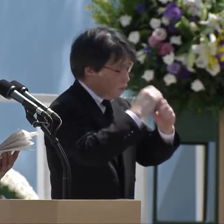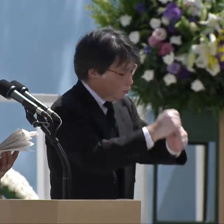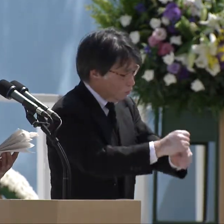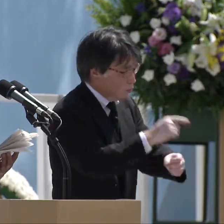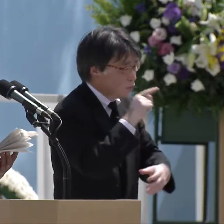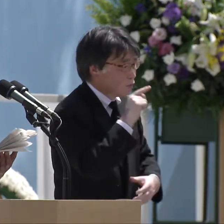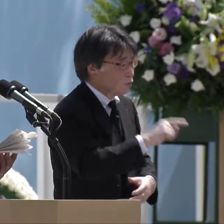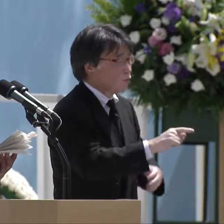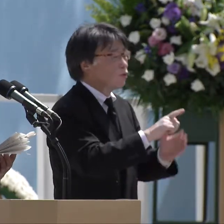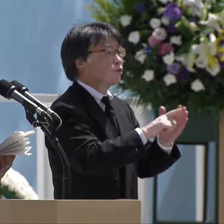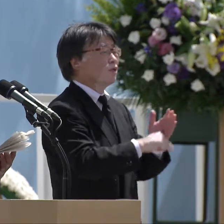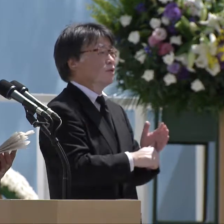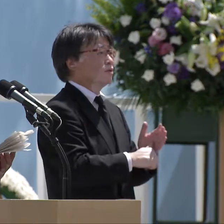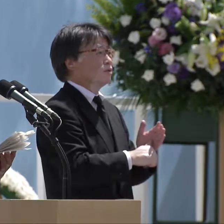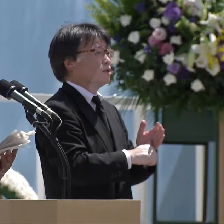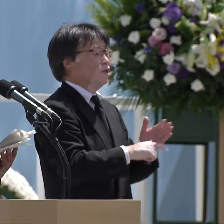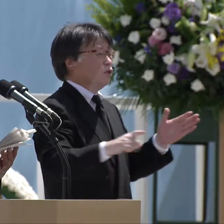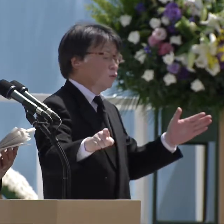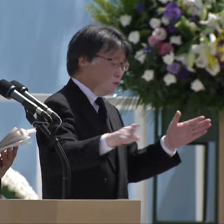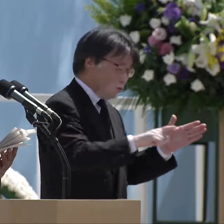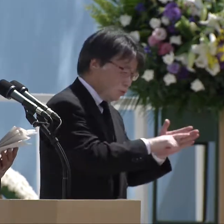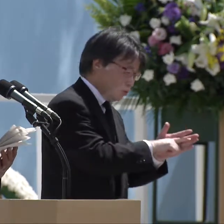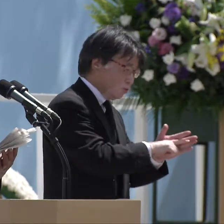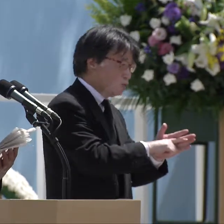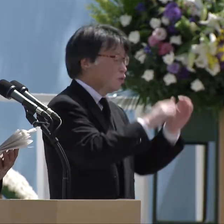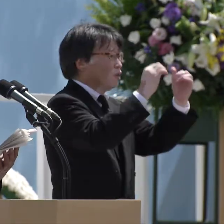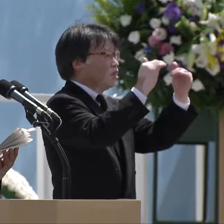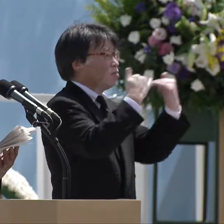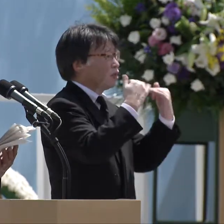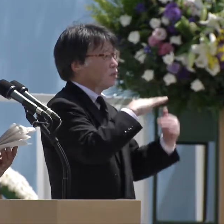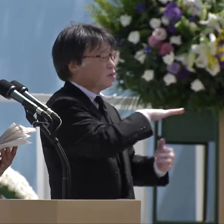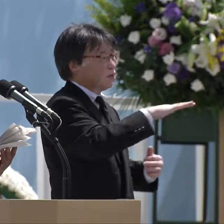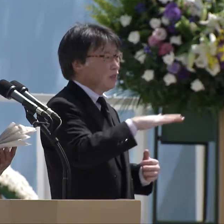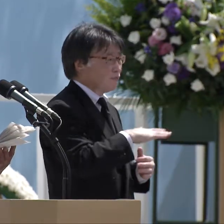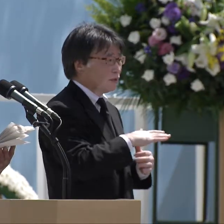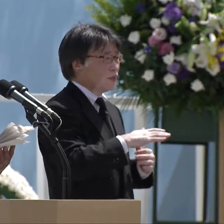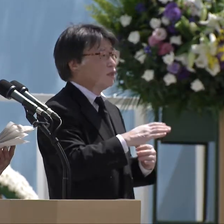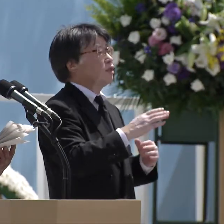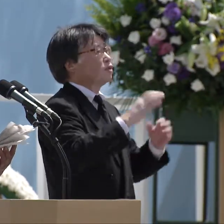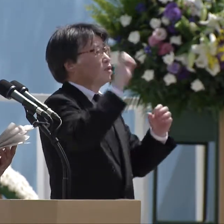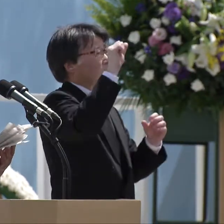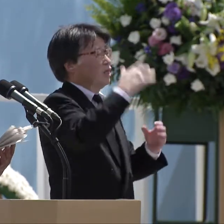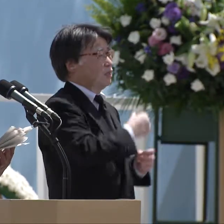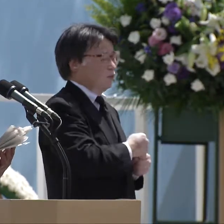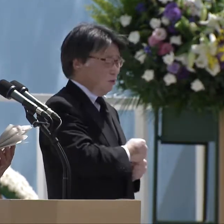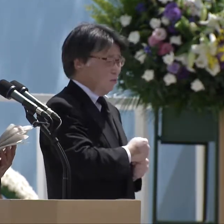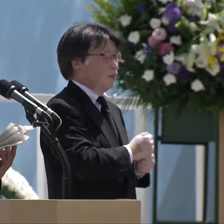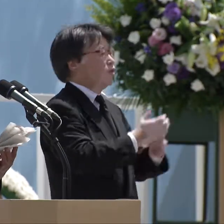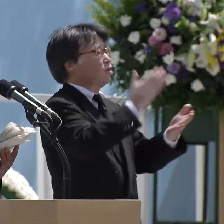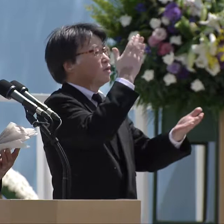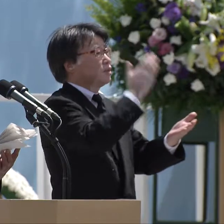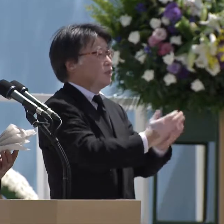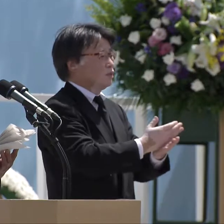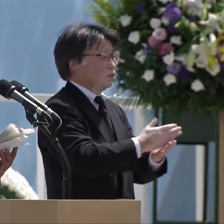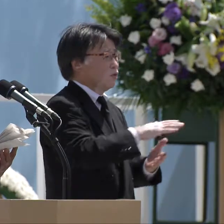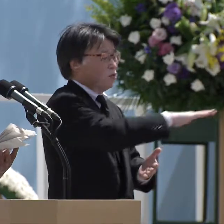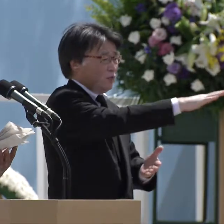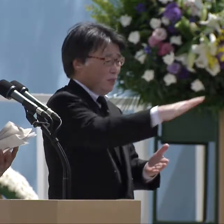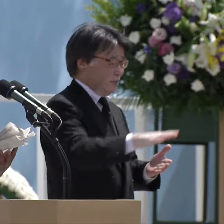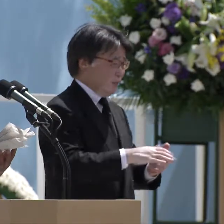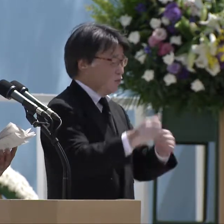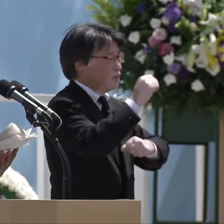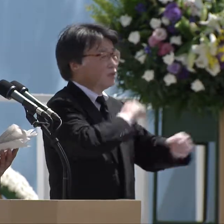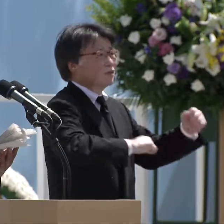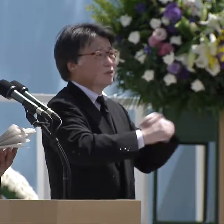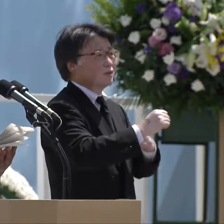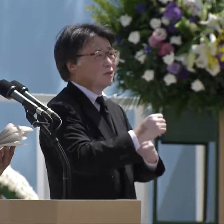the inhumane suffering caused by nuclear weapons has become a focus of discussion in international policies. Finally, the many activities carried